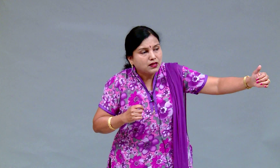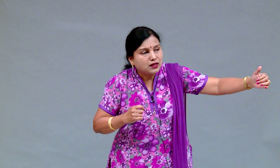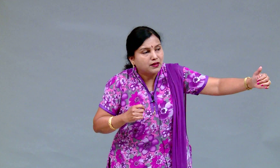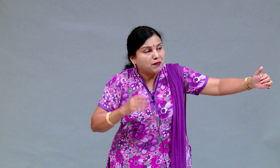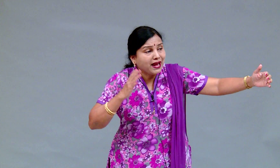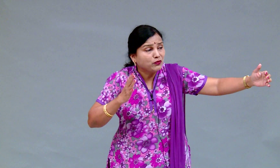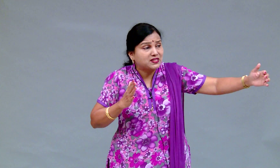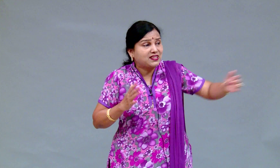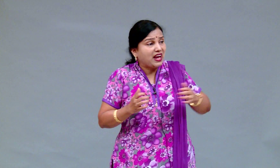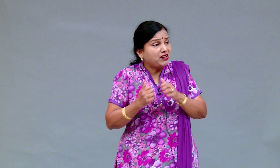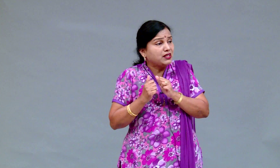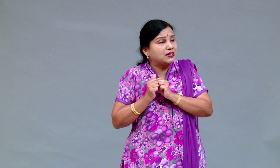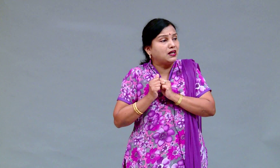The man was carrying a gun.